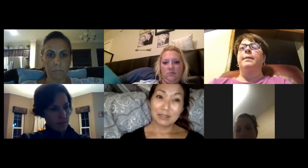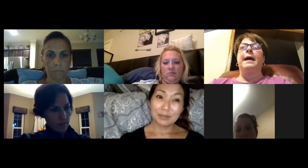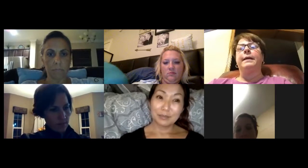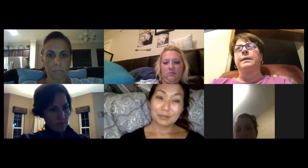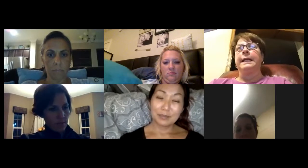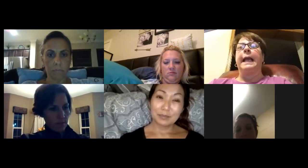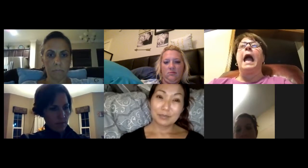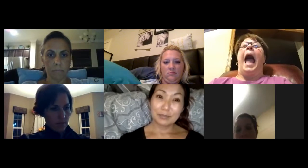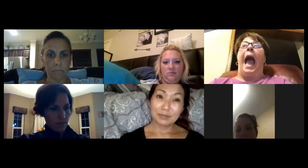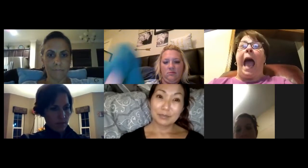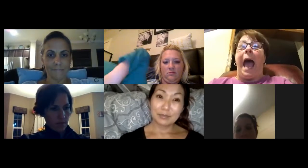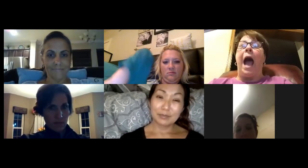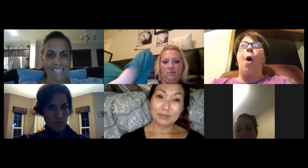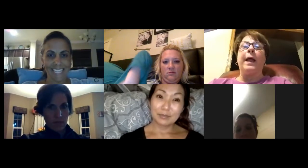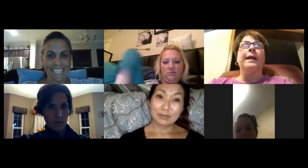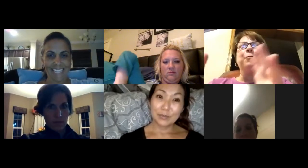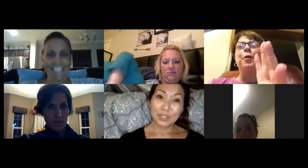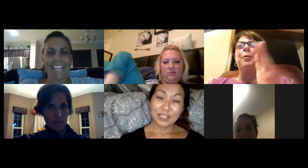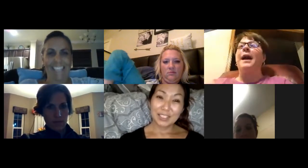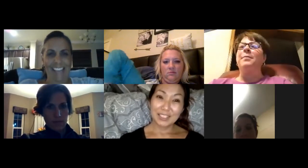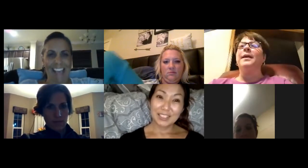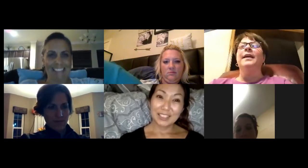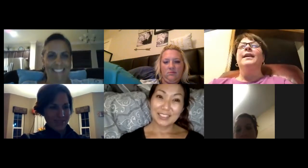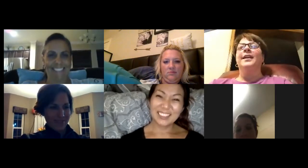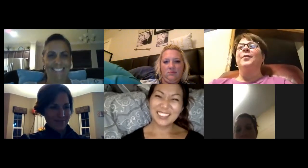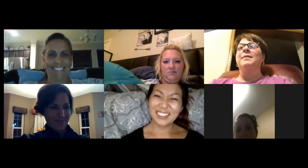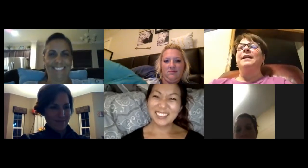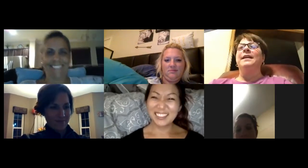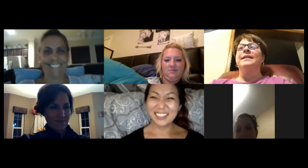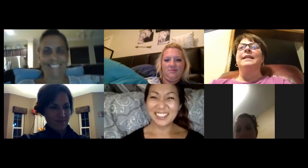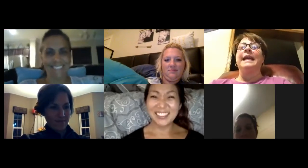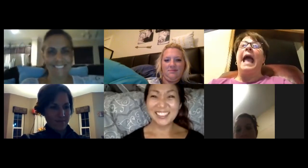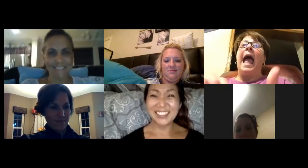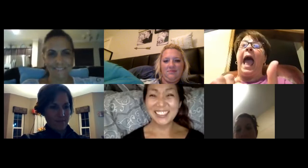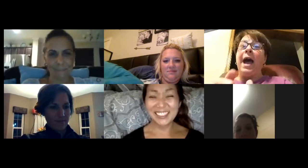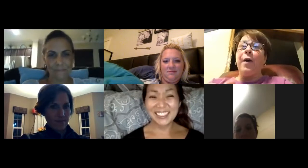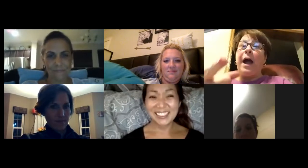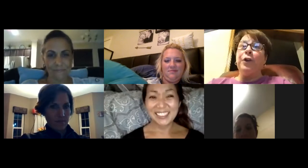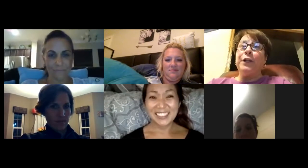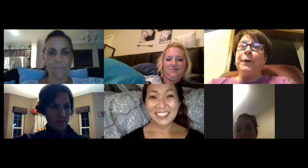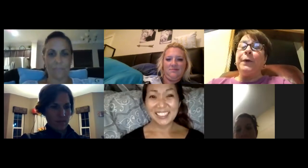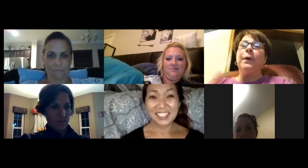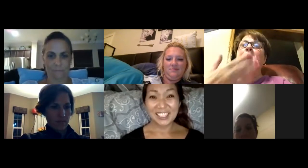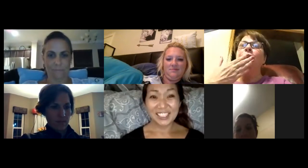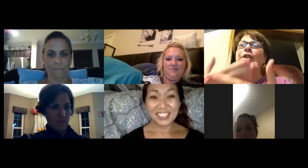like when it's like, how, not like a robot, but you know what I mean? It's like, how are you? Oh,